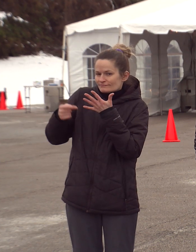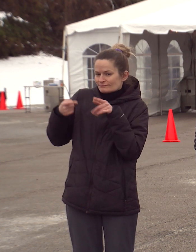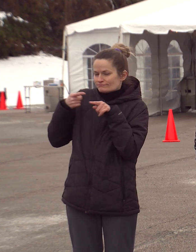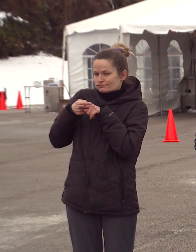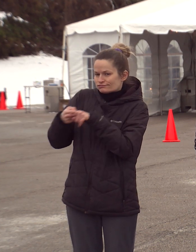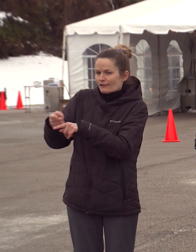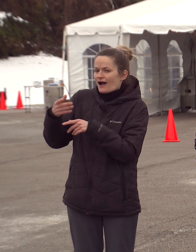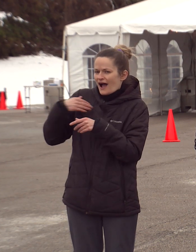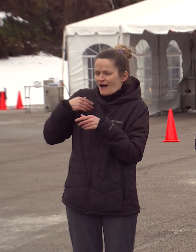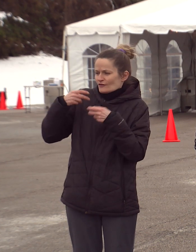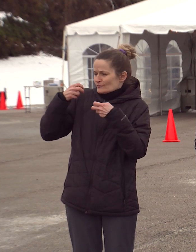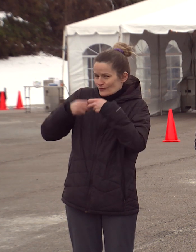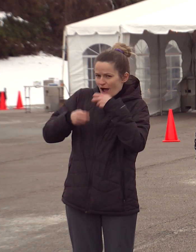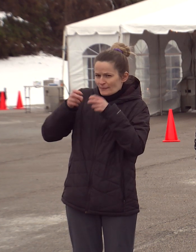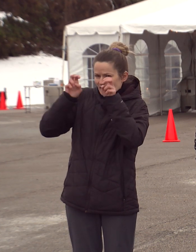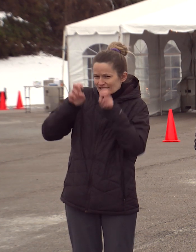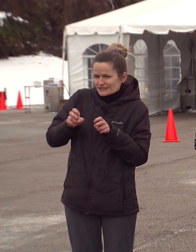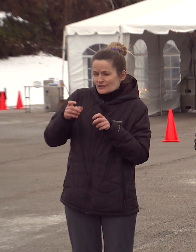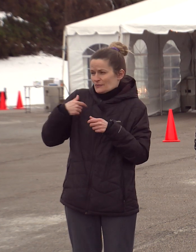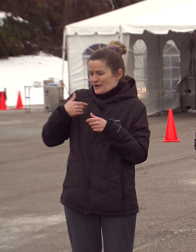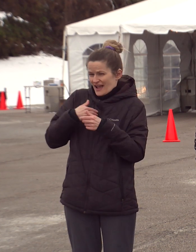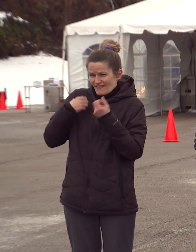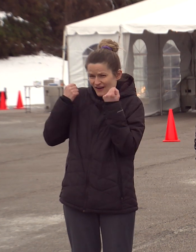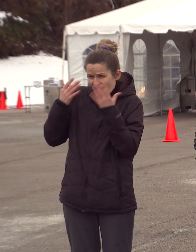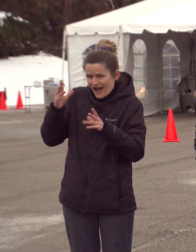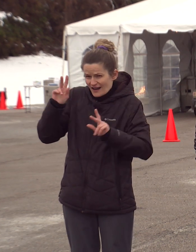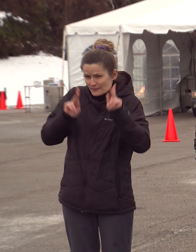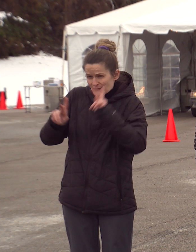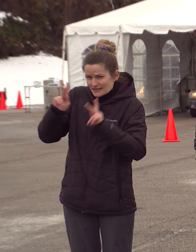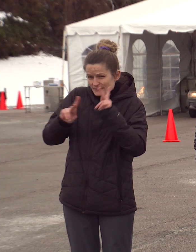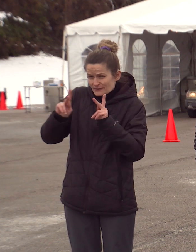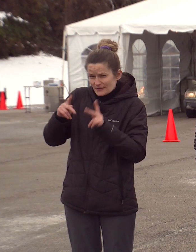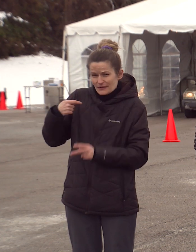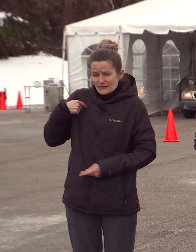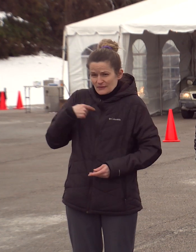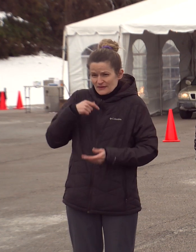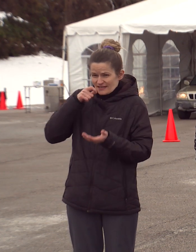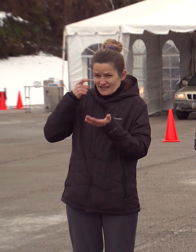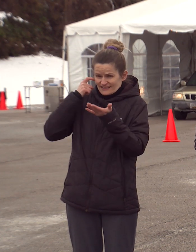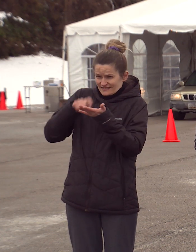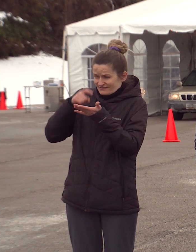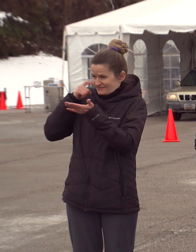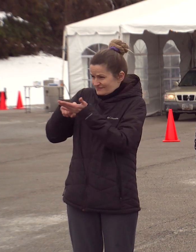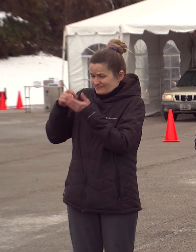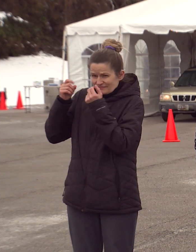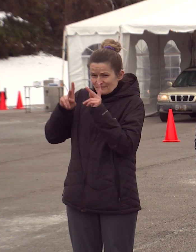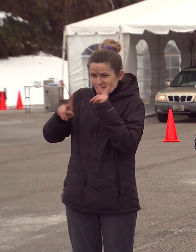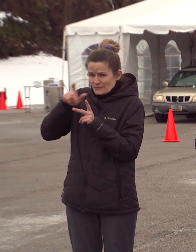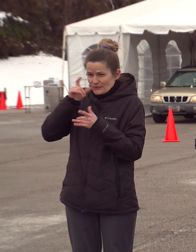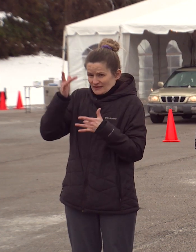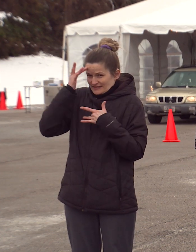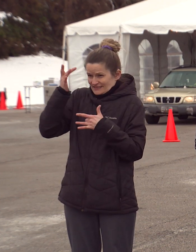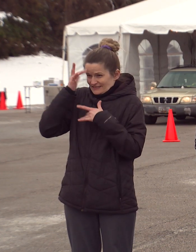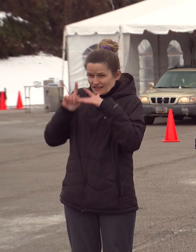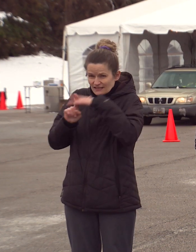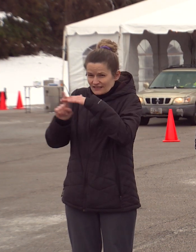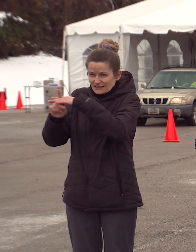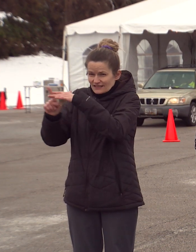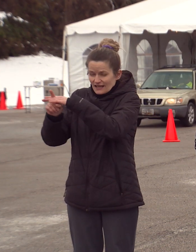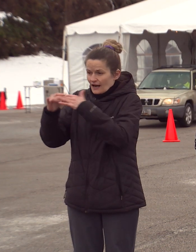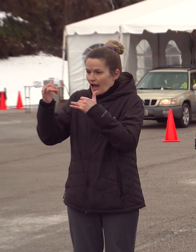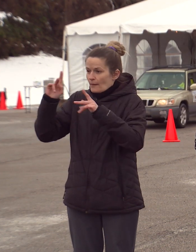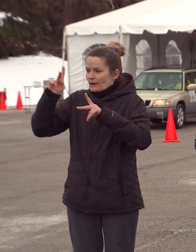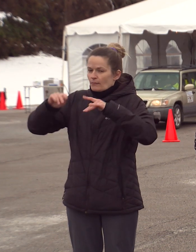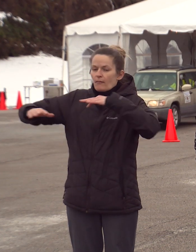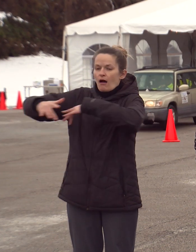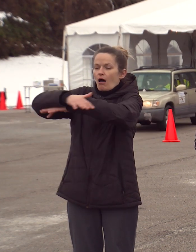we didn't see that many cases, or as many cases as folks thought. Now people are fully mobile. They're moving around